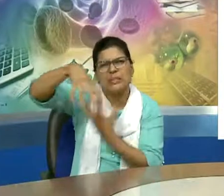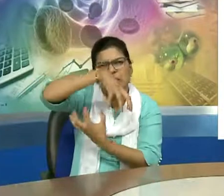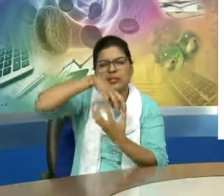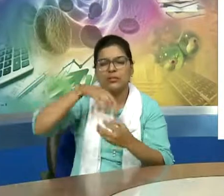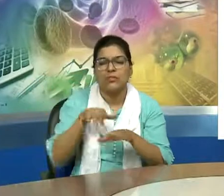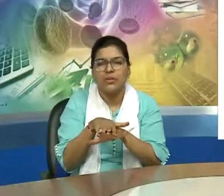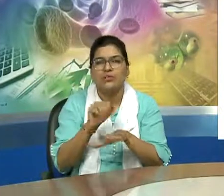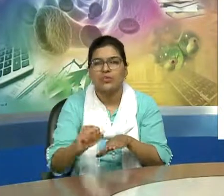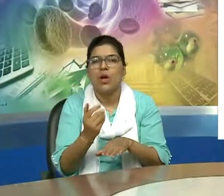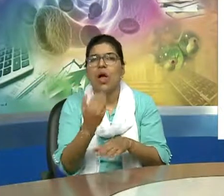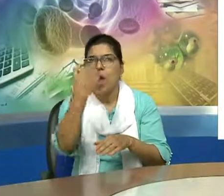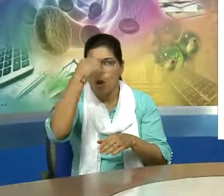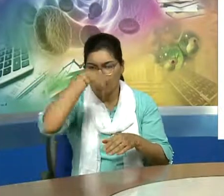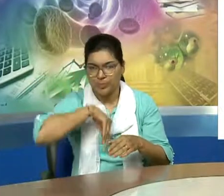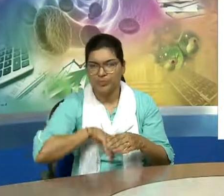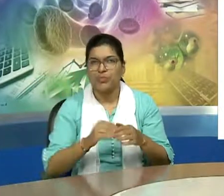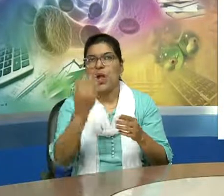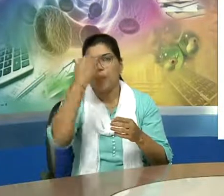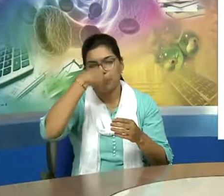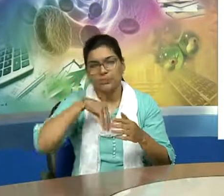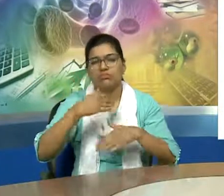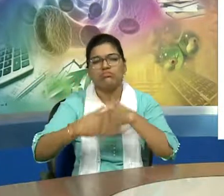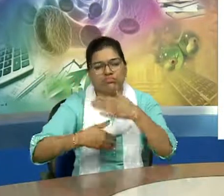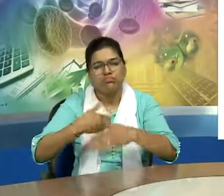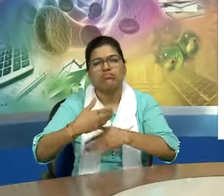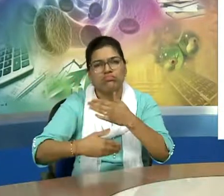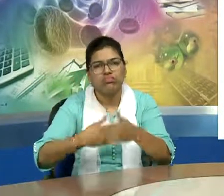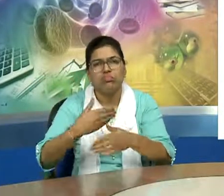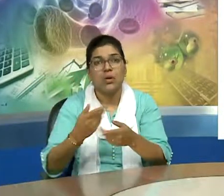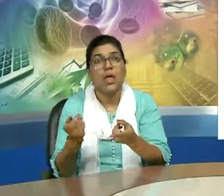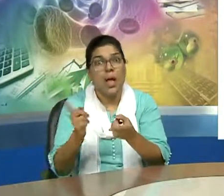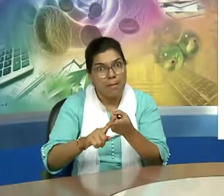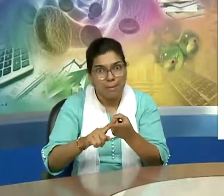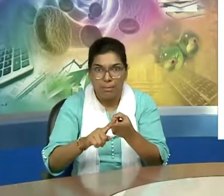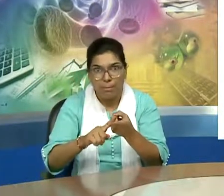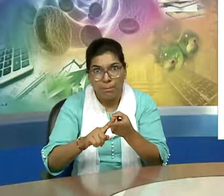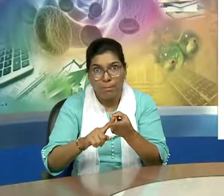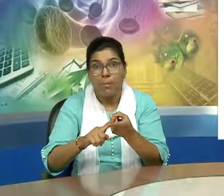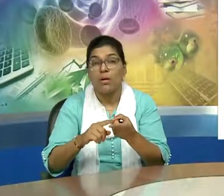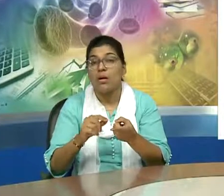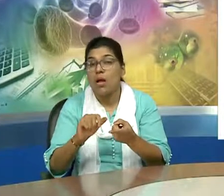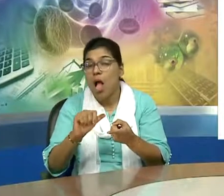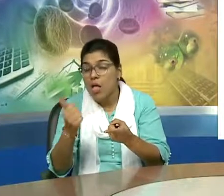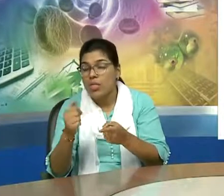are non-biodegradable, they are consumed by small animals